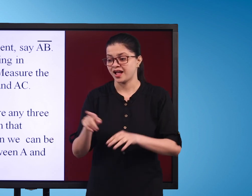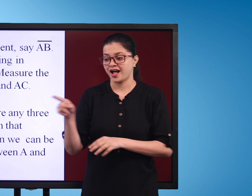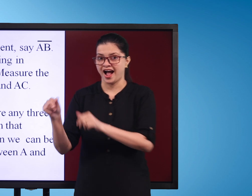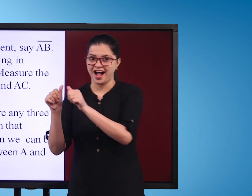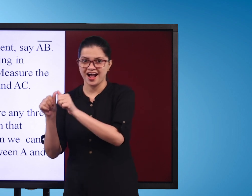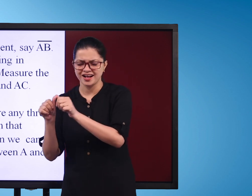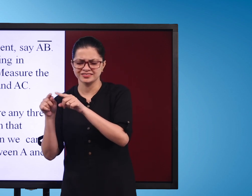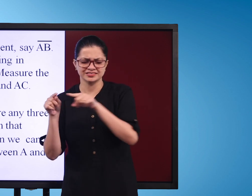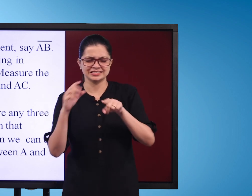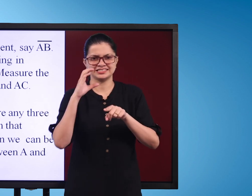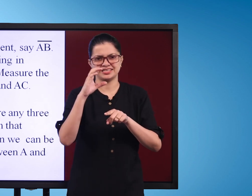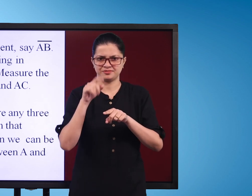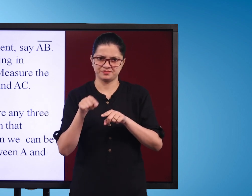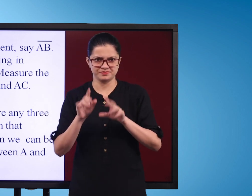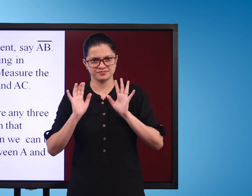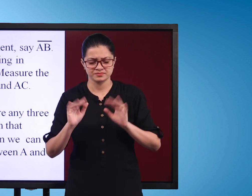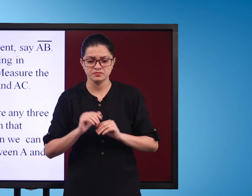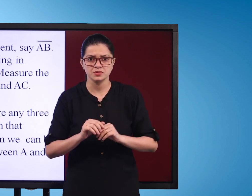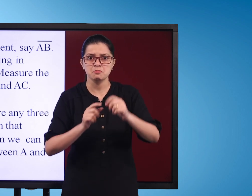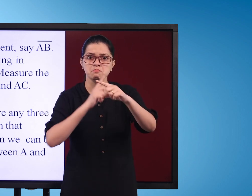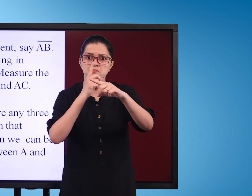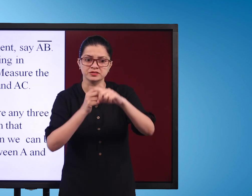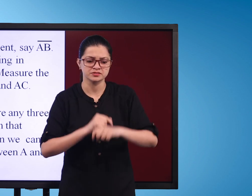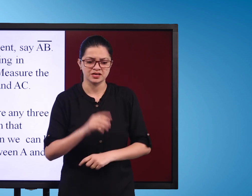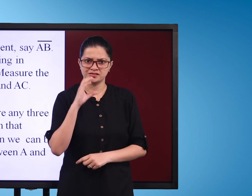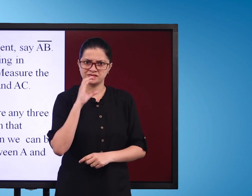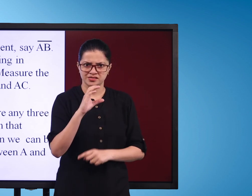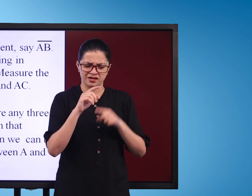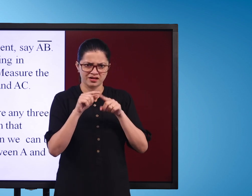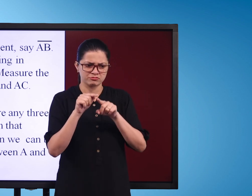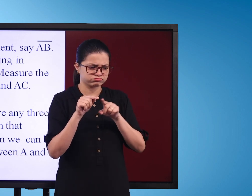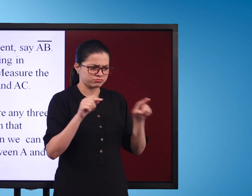Is AB equal to AC plus CB?